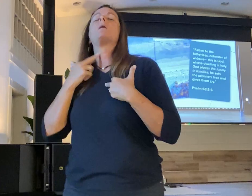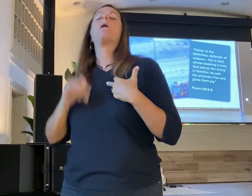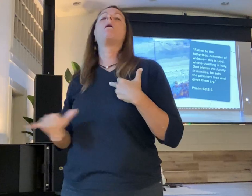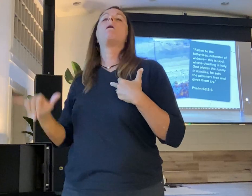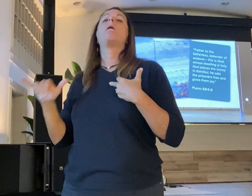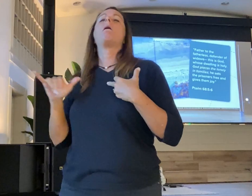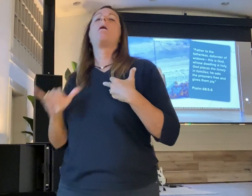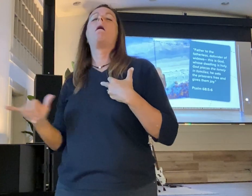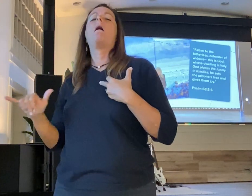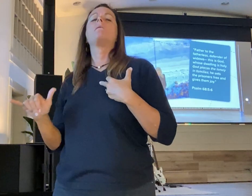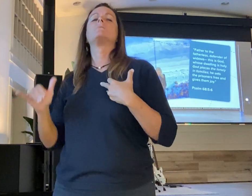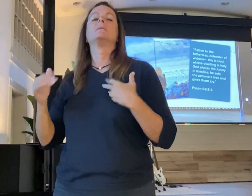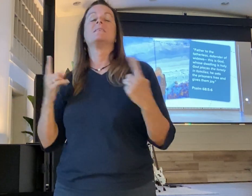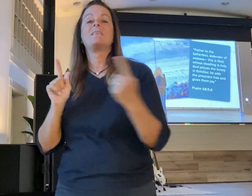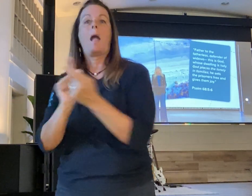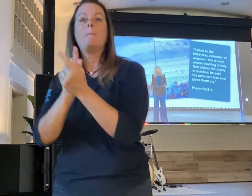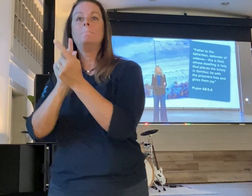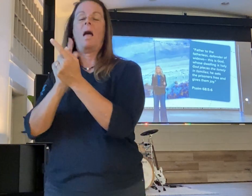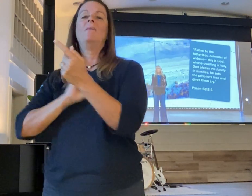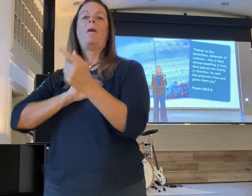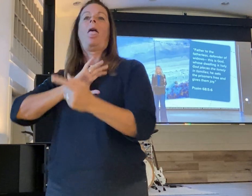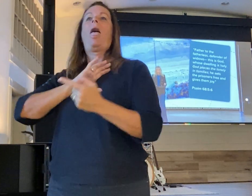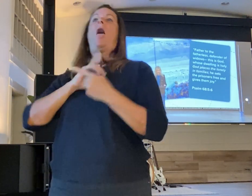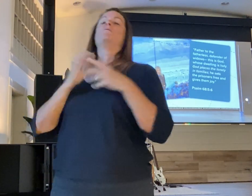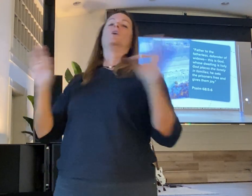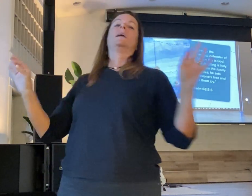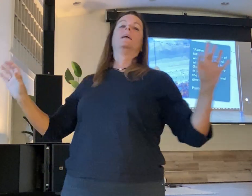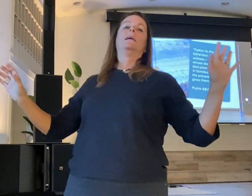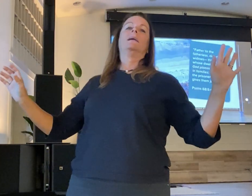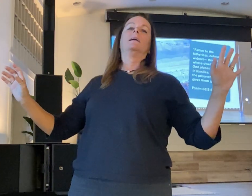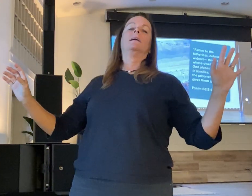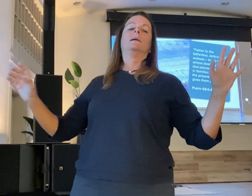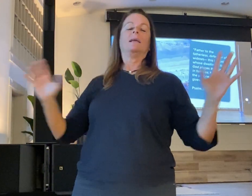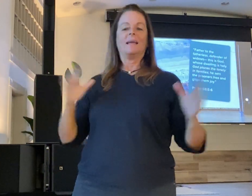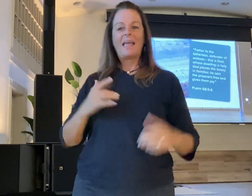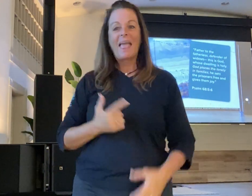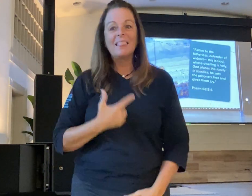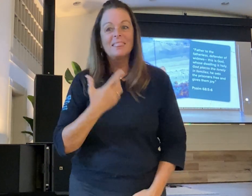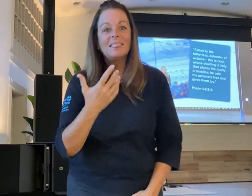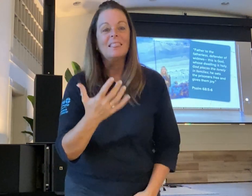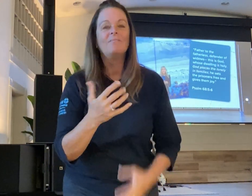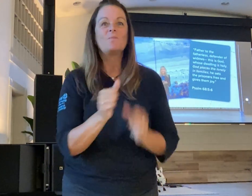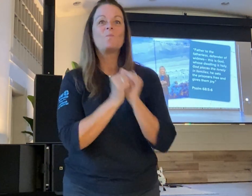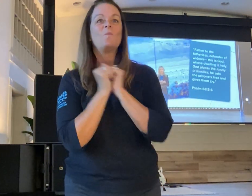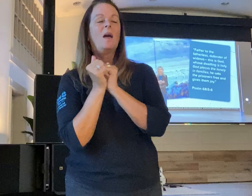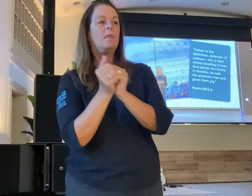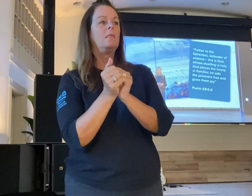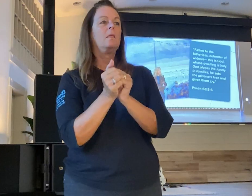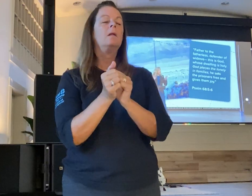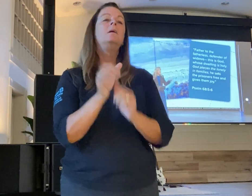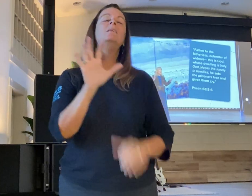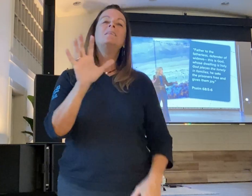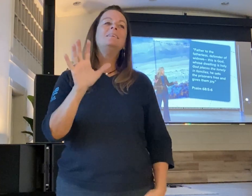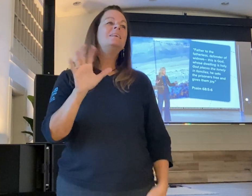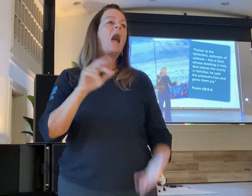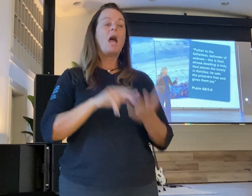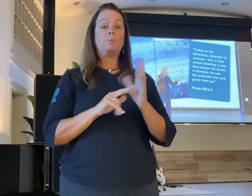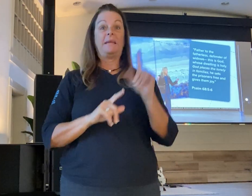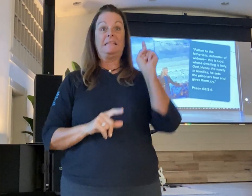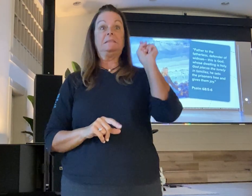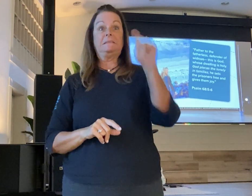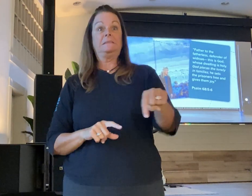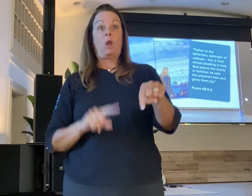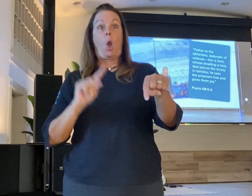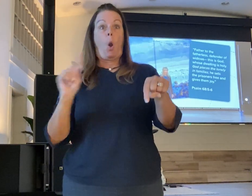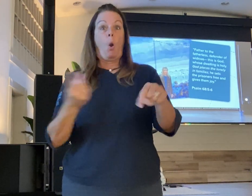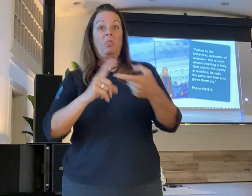joy. His dwelling place is the place where his presence and his people are." And I am not saying that this is the only